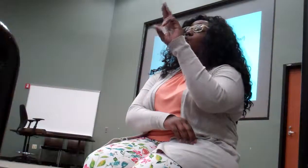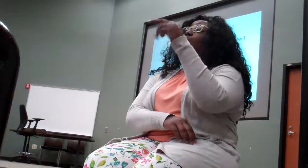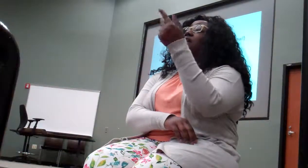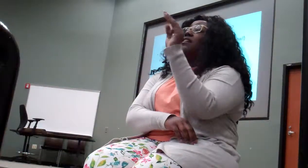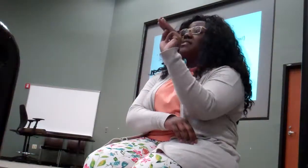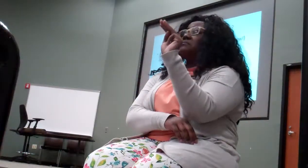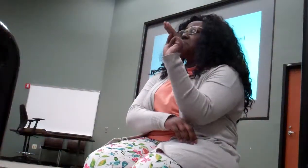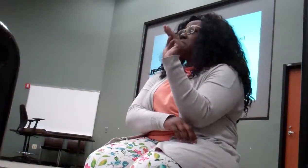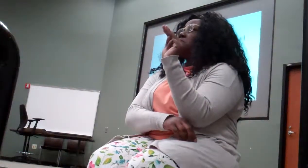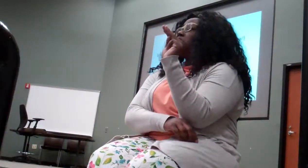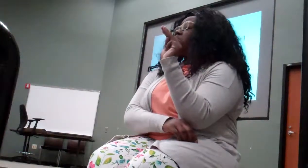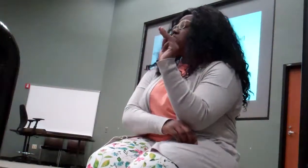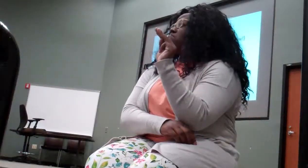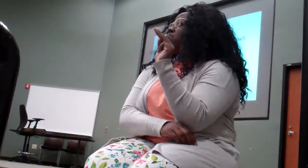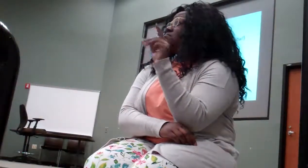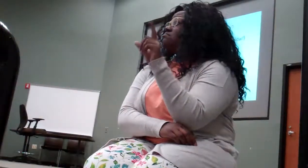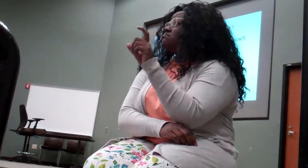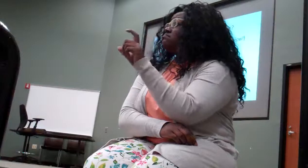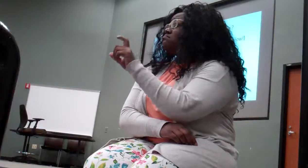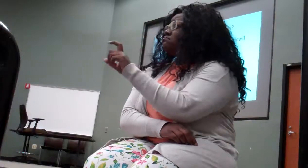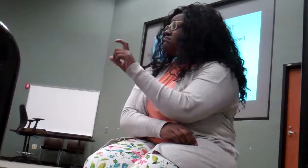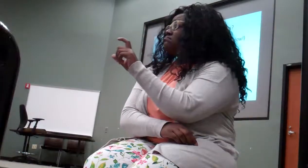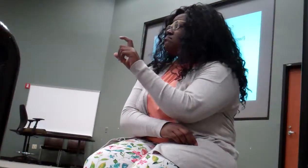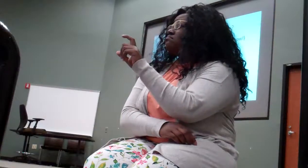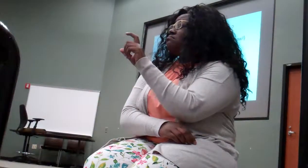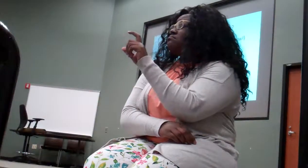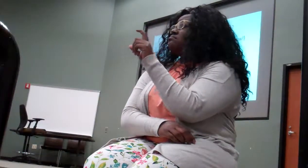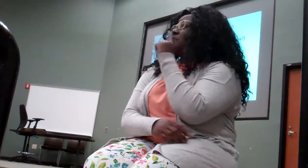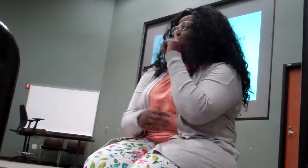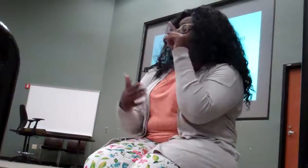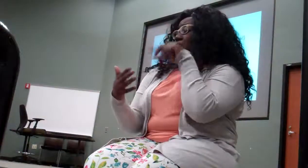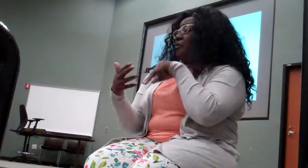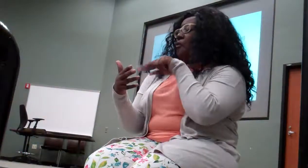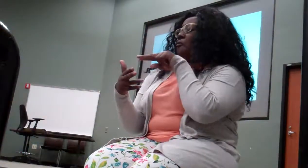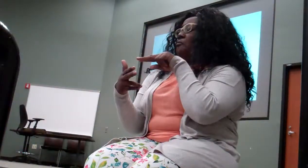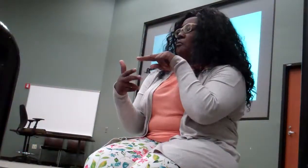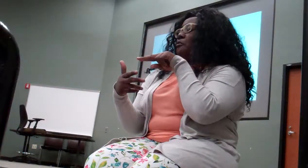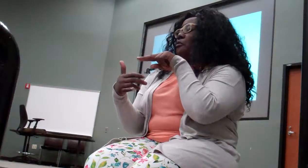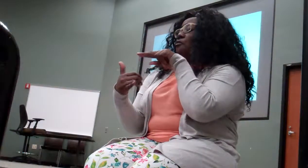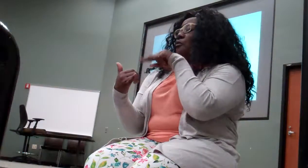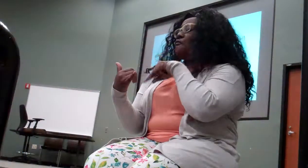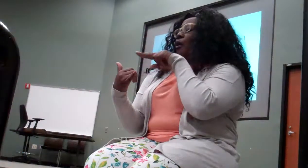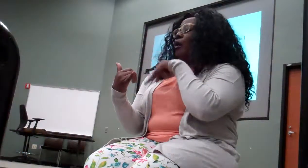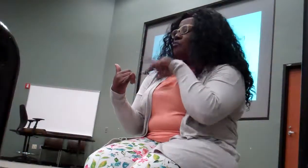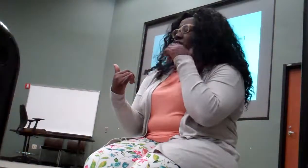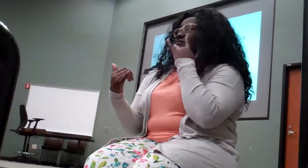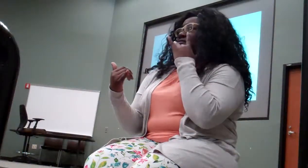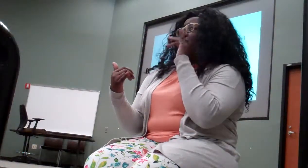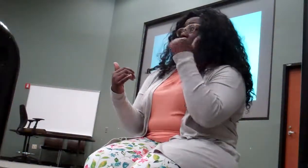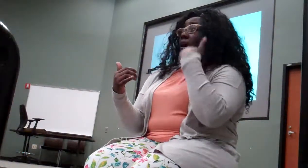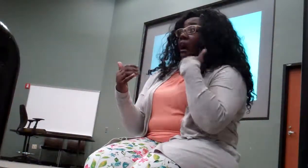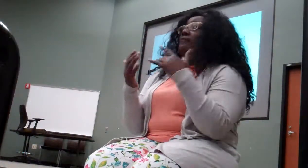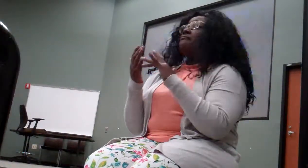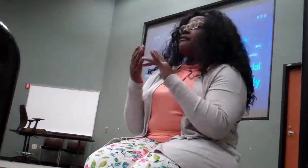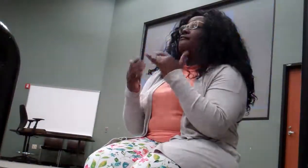Up on the, you can see it down at your phone, the output on the screen for those who may not have a device.